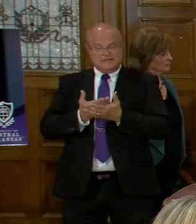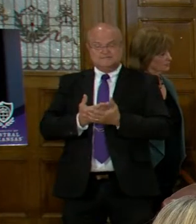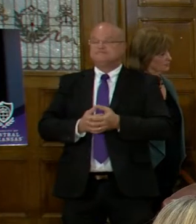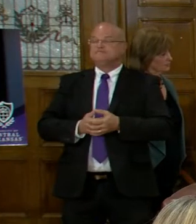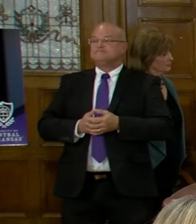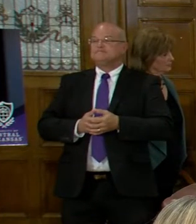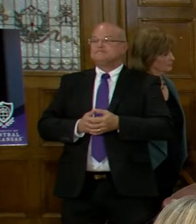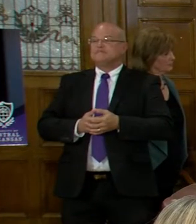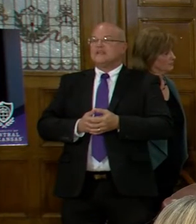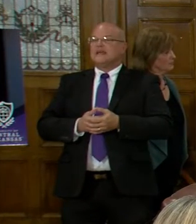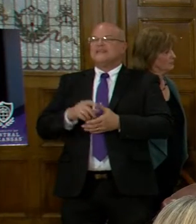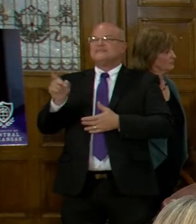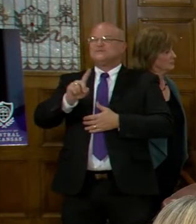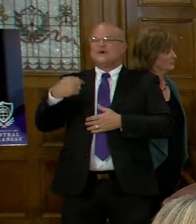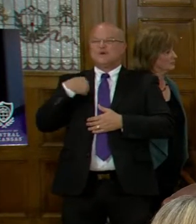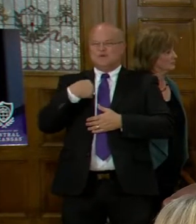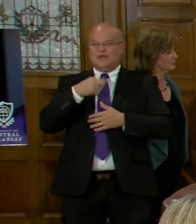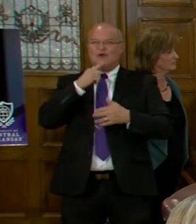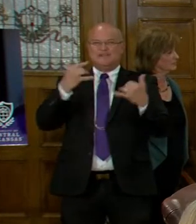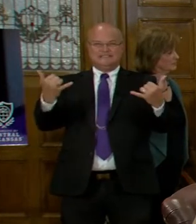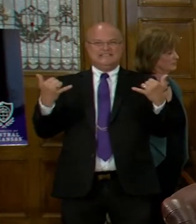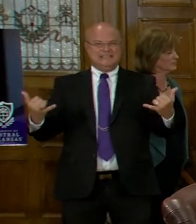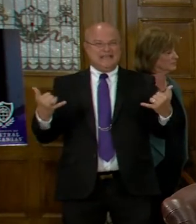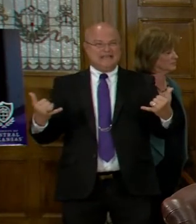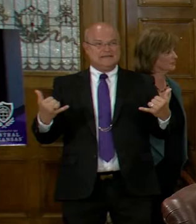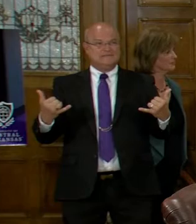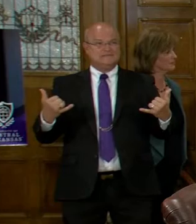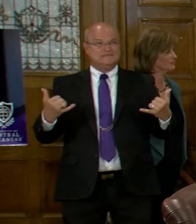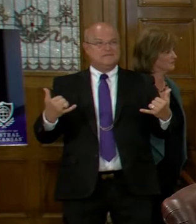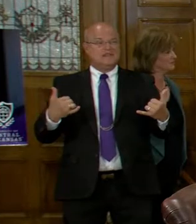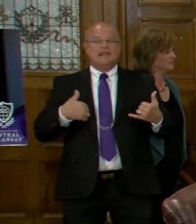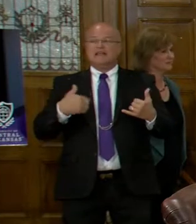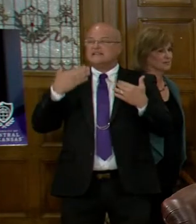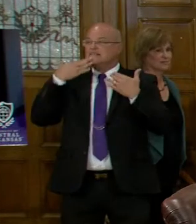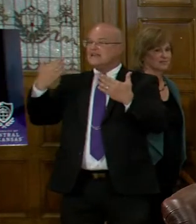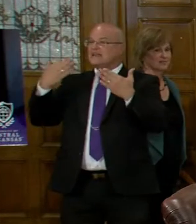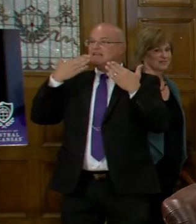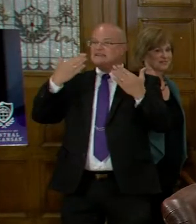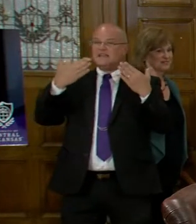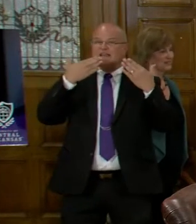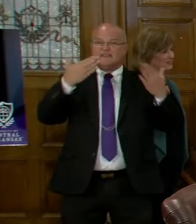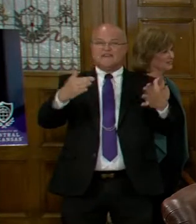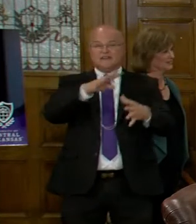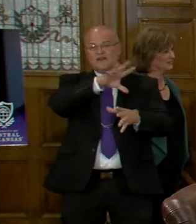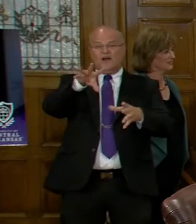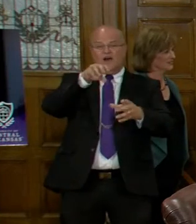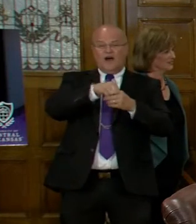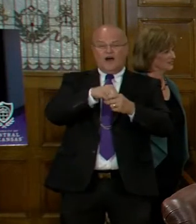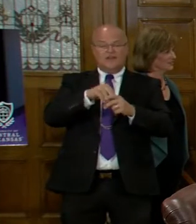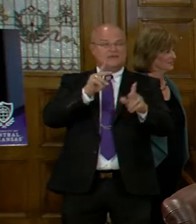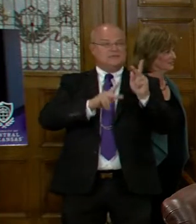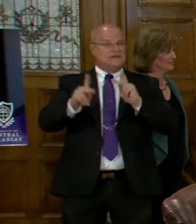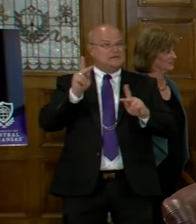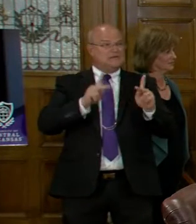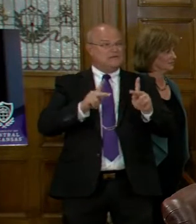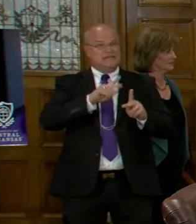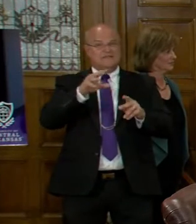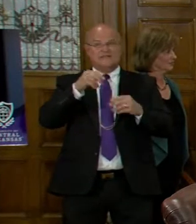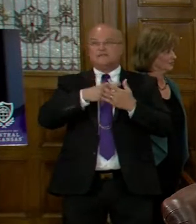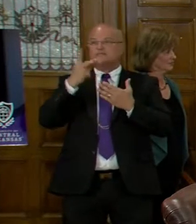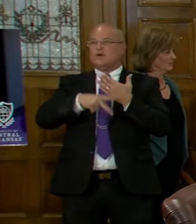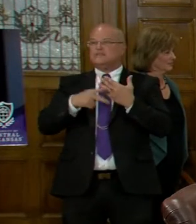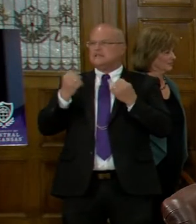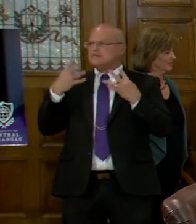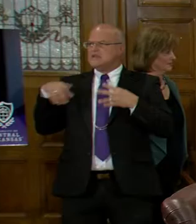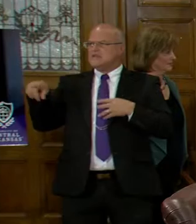So that's where we stand today. I'll end by thanking everybody who's been involved by the project. And as I look around the room, many, many